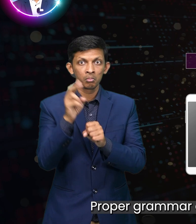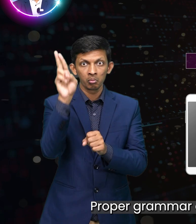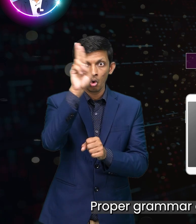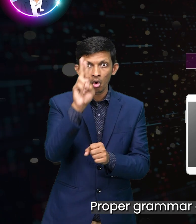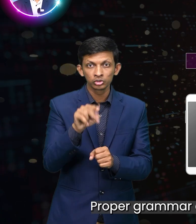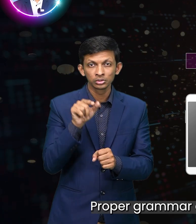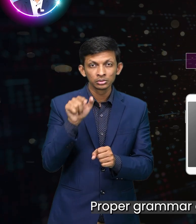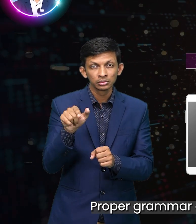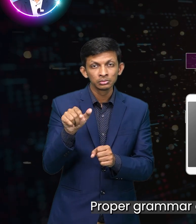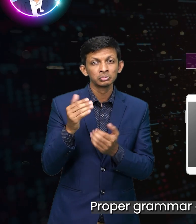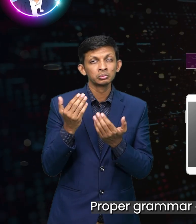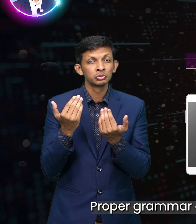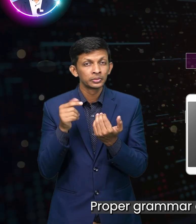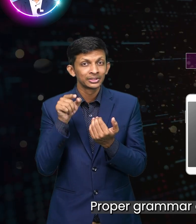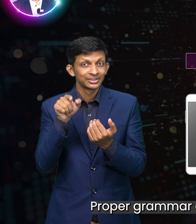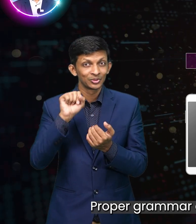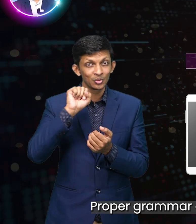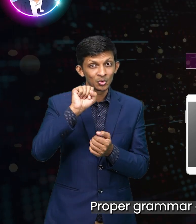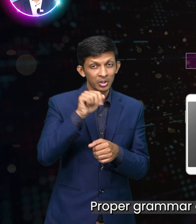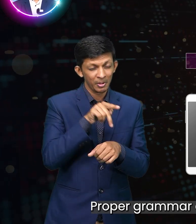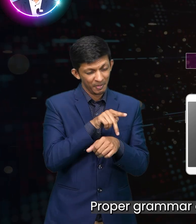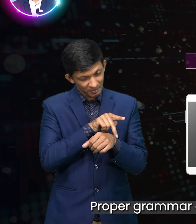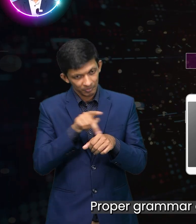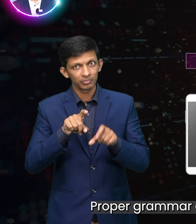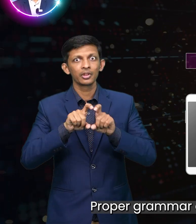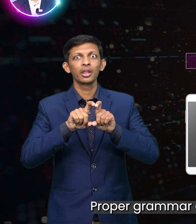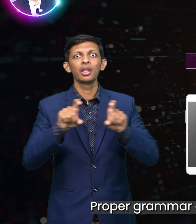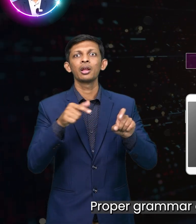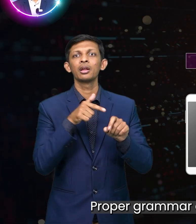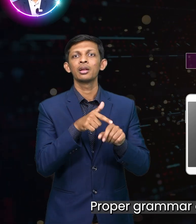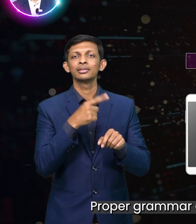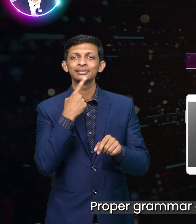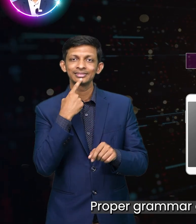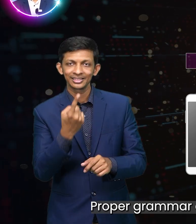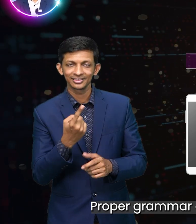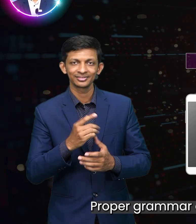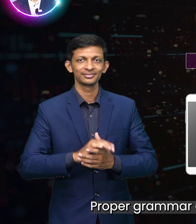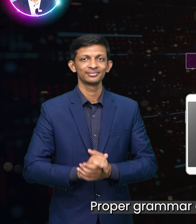Proper grammar enhances your professionalism.